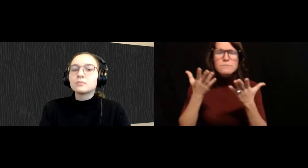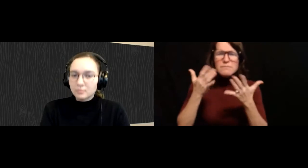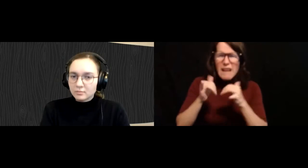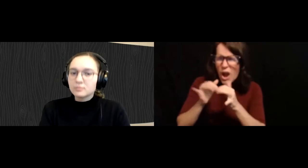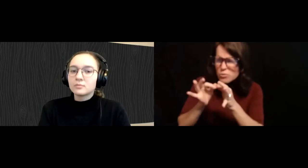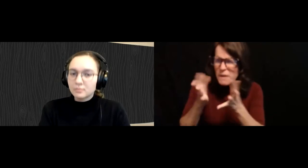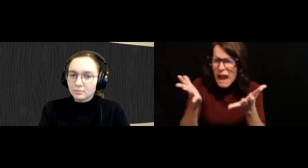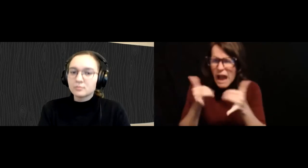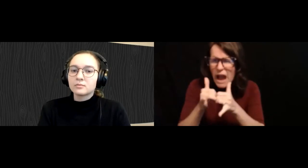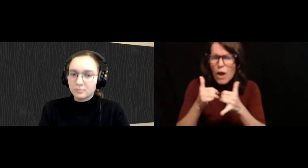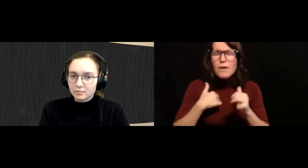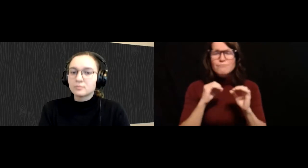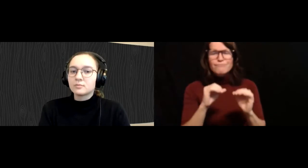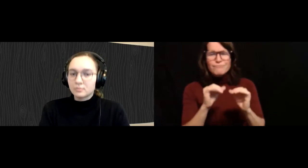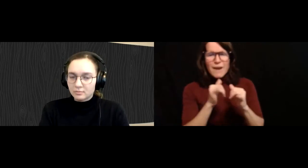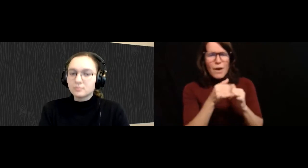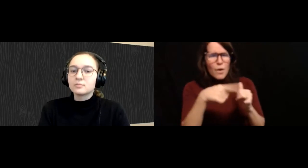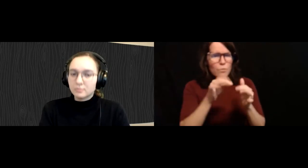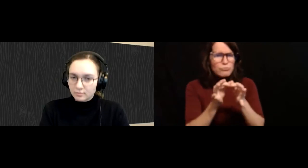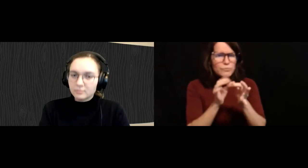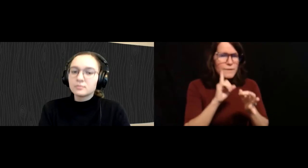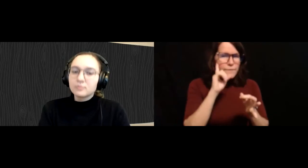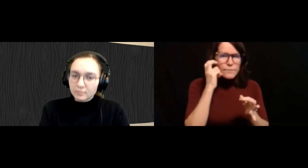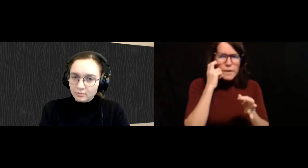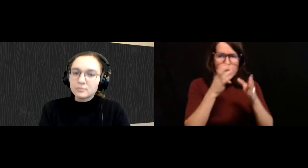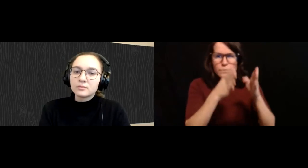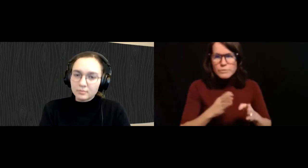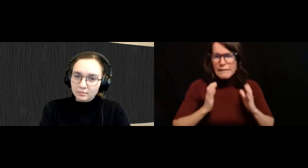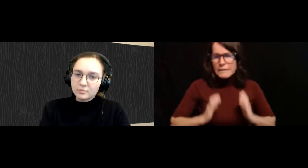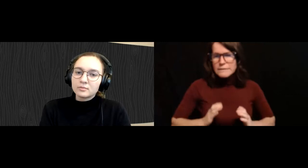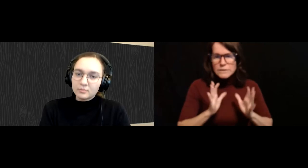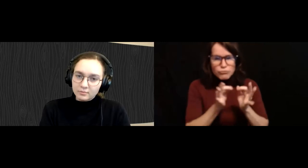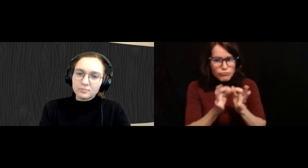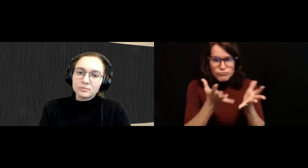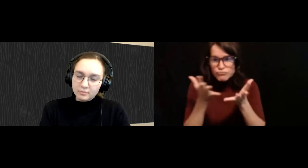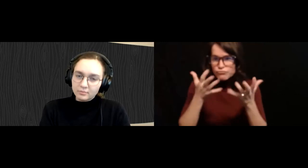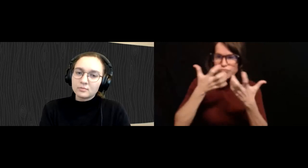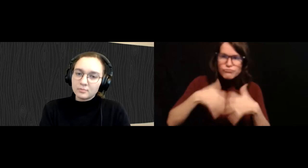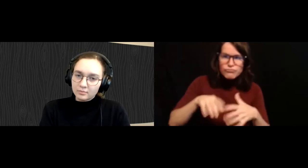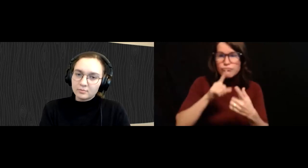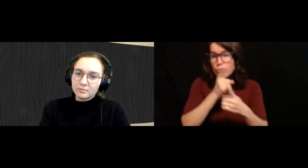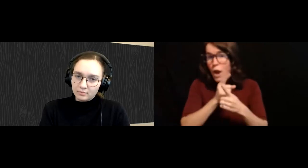learn how to do deaf-blind interpreting in the community. I was able to instruct them in that very specialized profession.